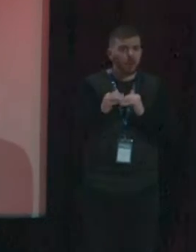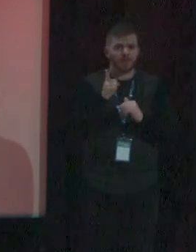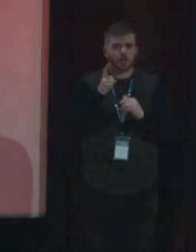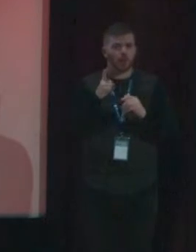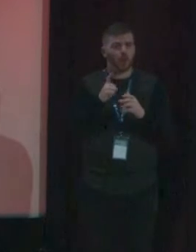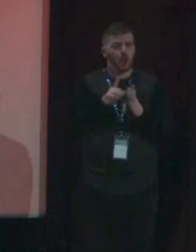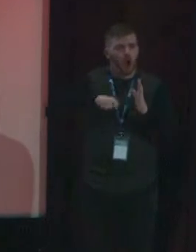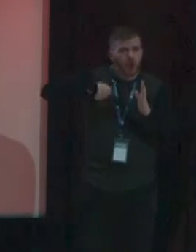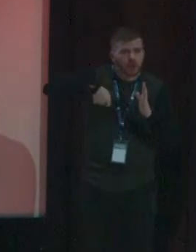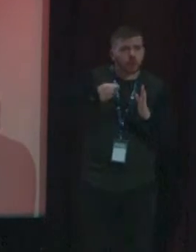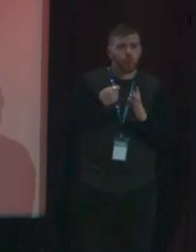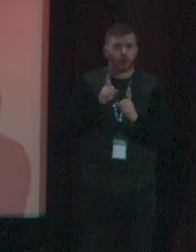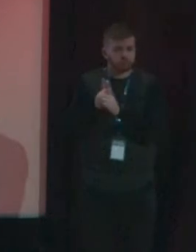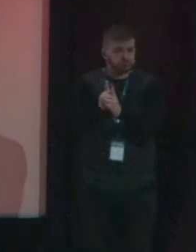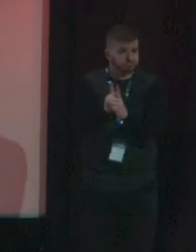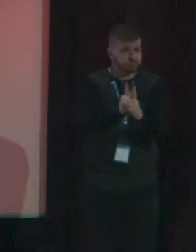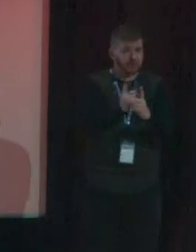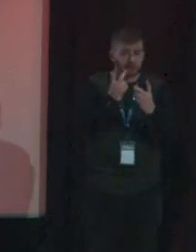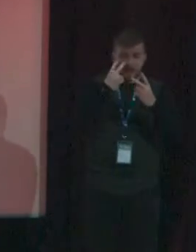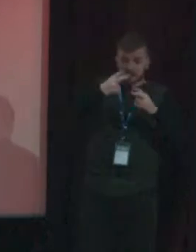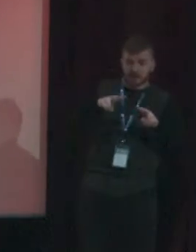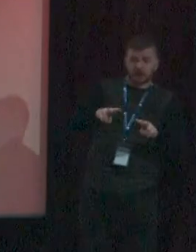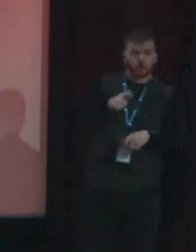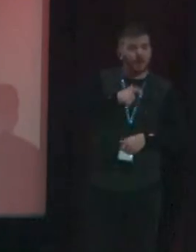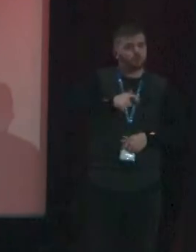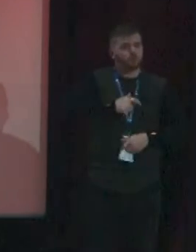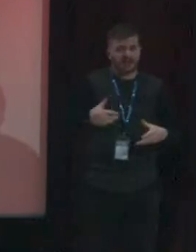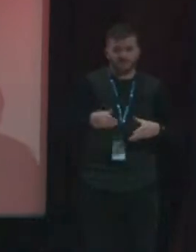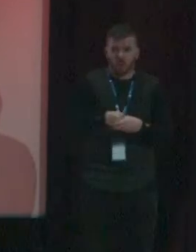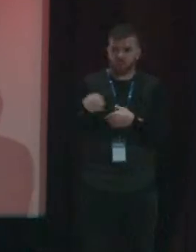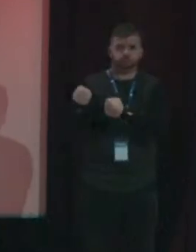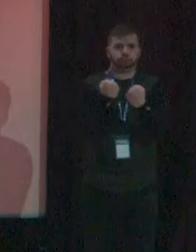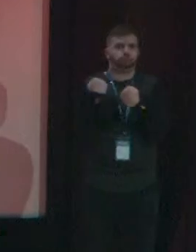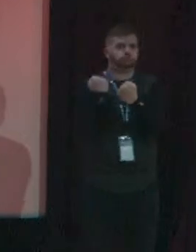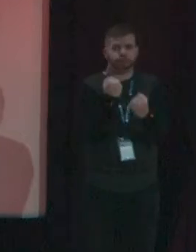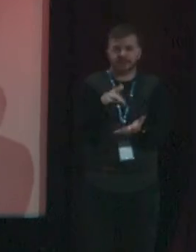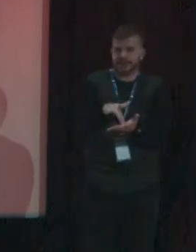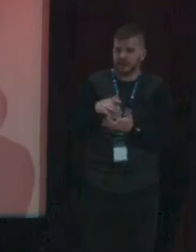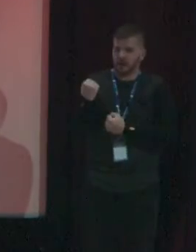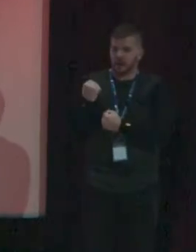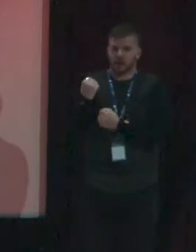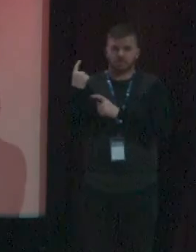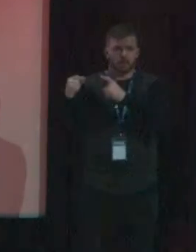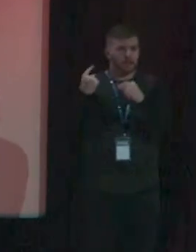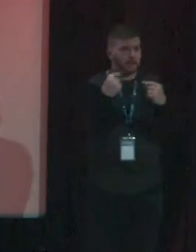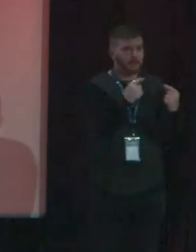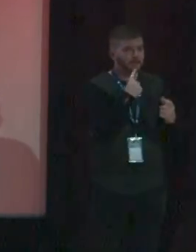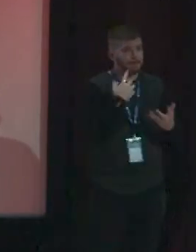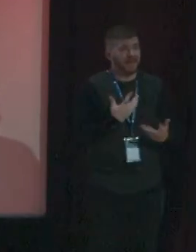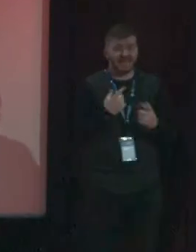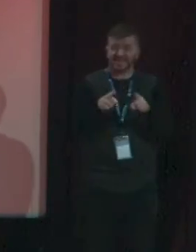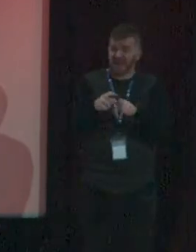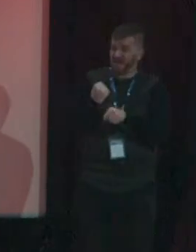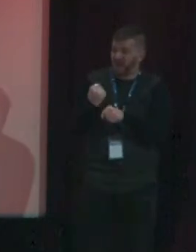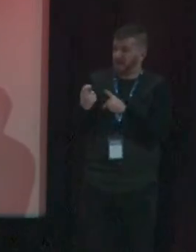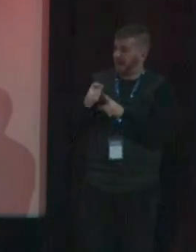chase scene gives you such insight into the characters involved in driving around a city in a car as playing a game of Pac-Man.